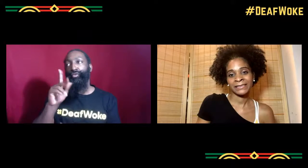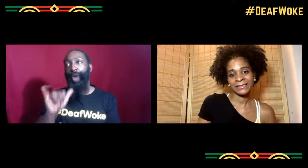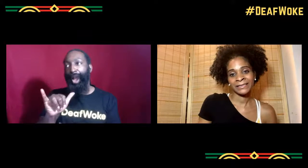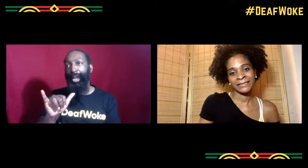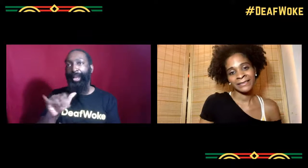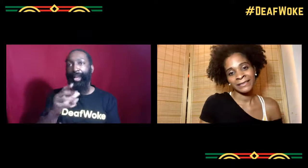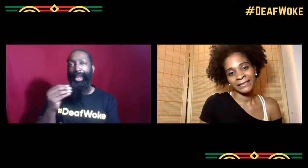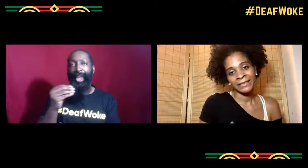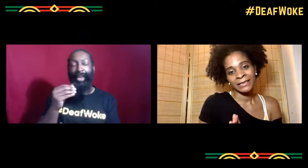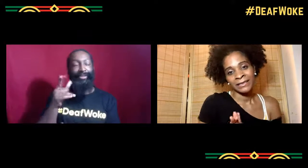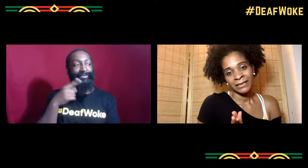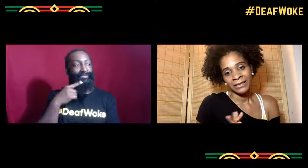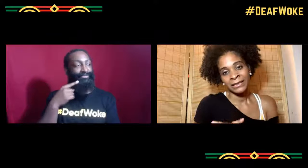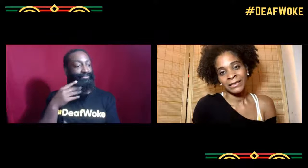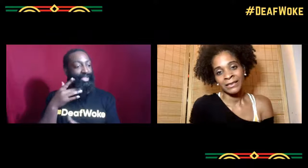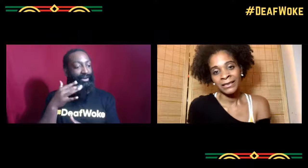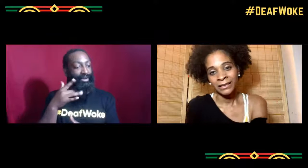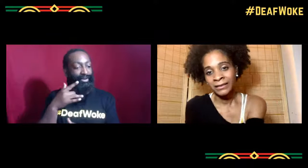film.